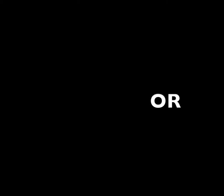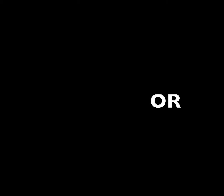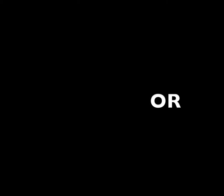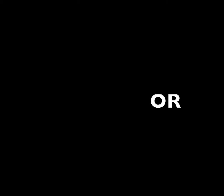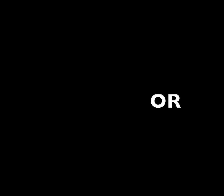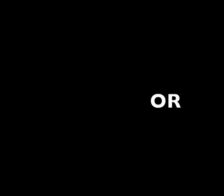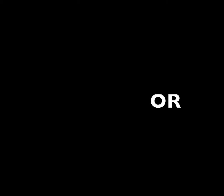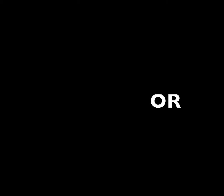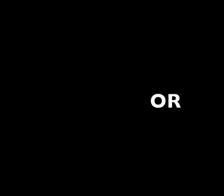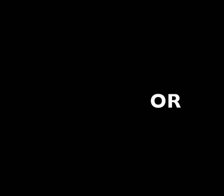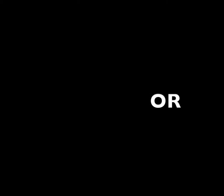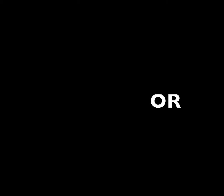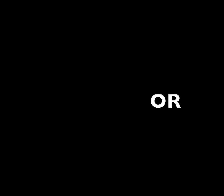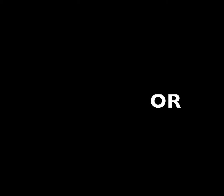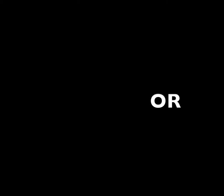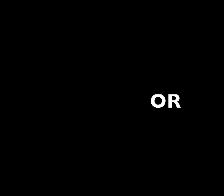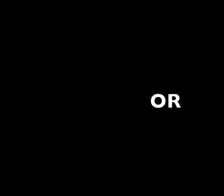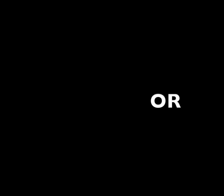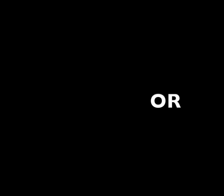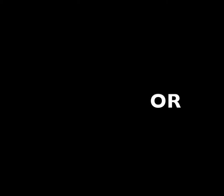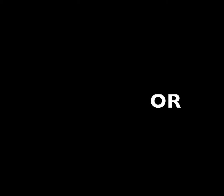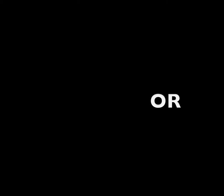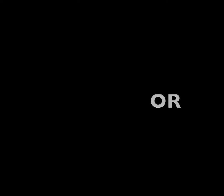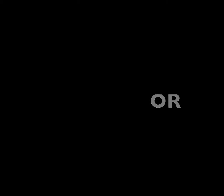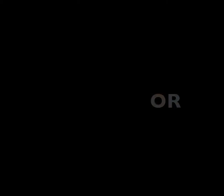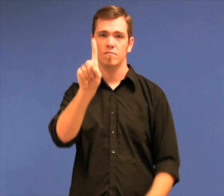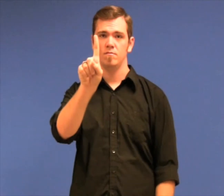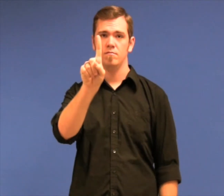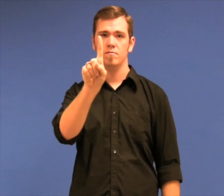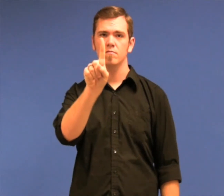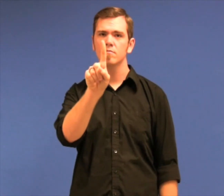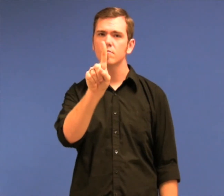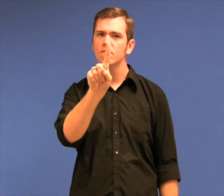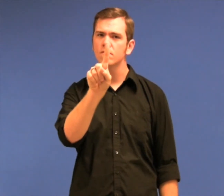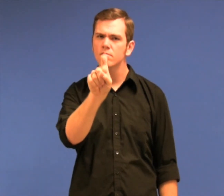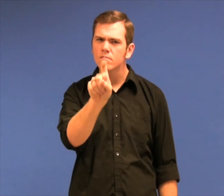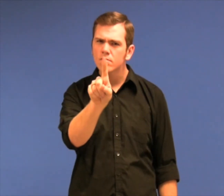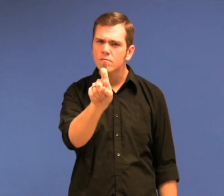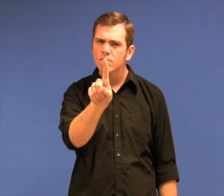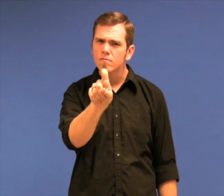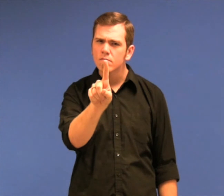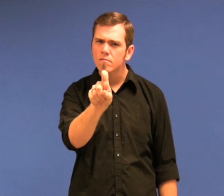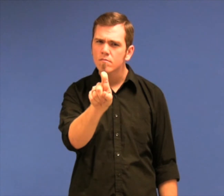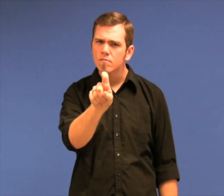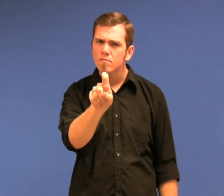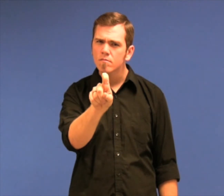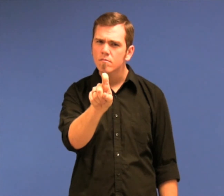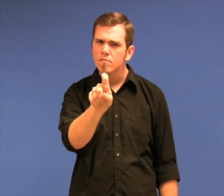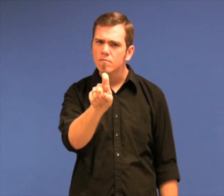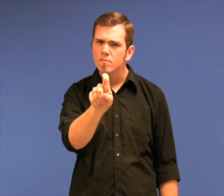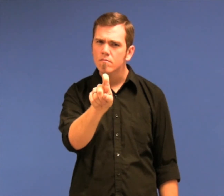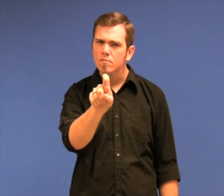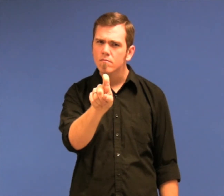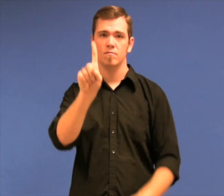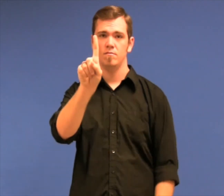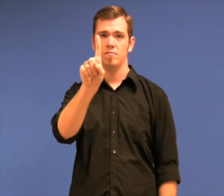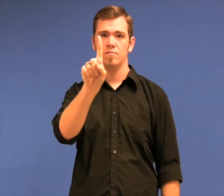Or the next one is just a shorter version, and it's just wiggling your finger up and down. So question or